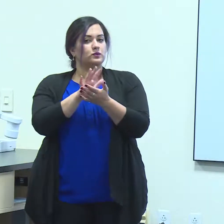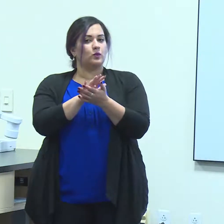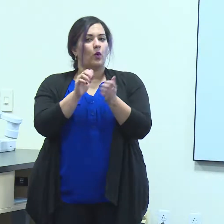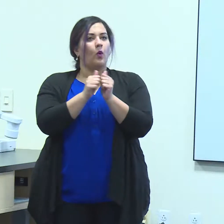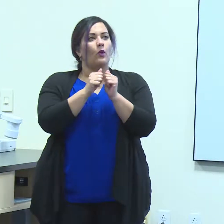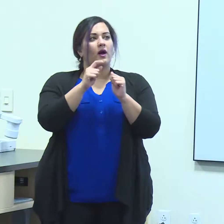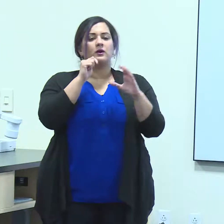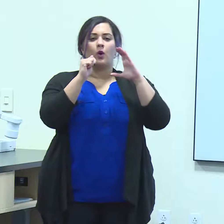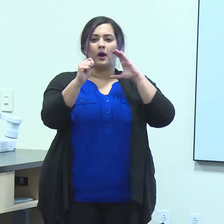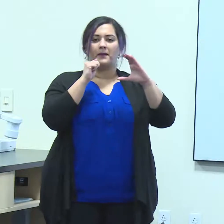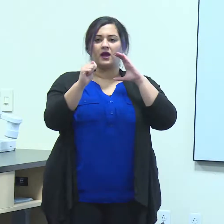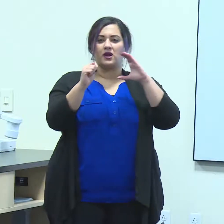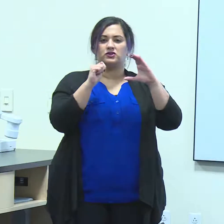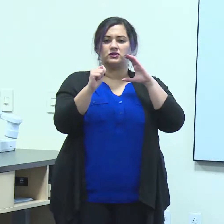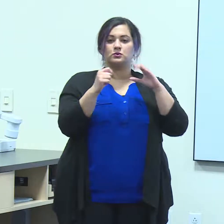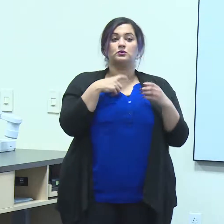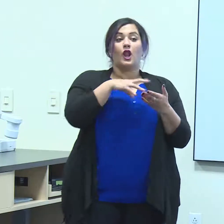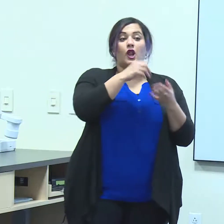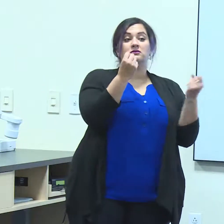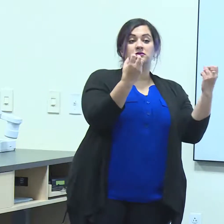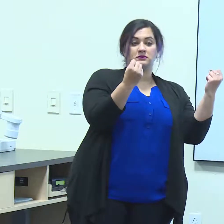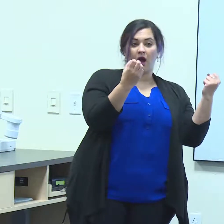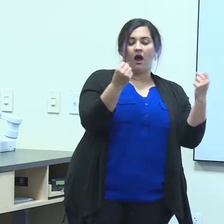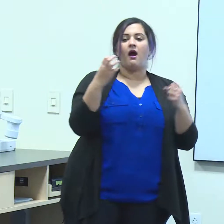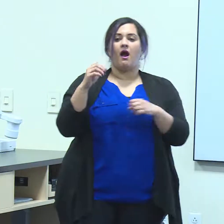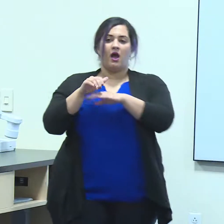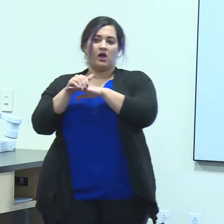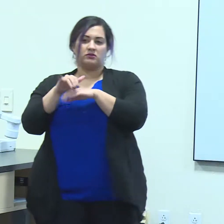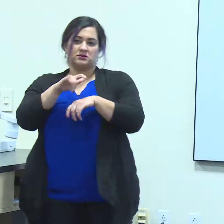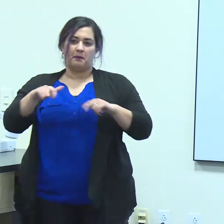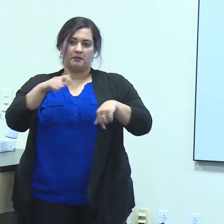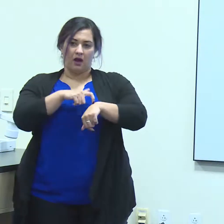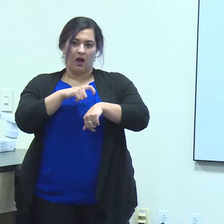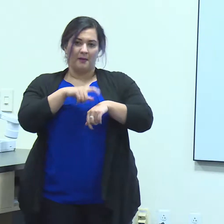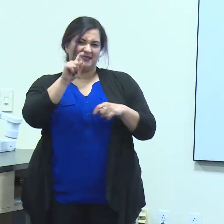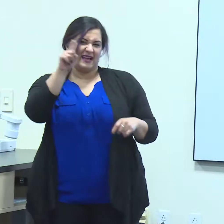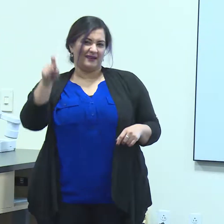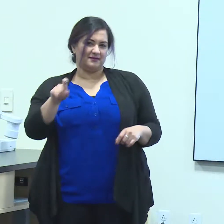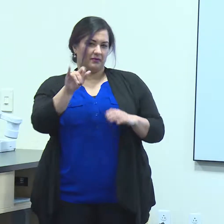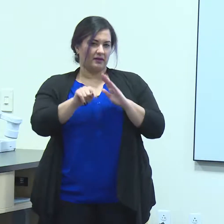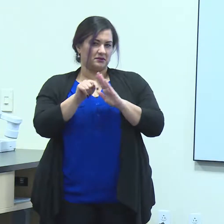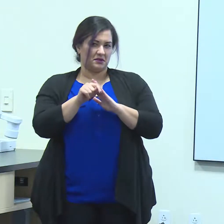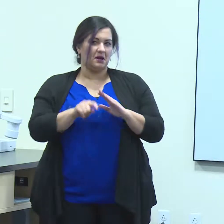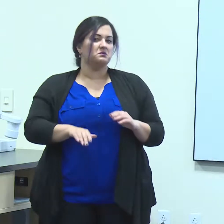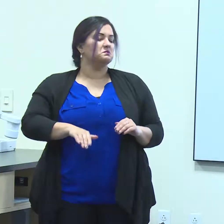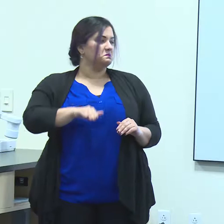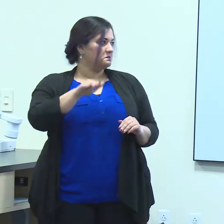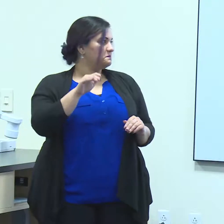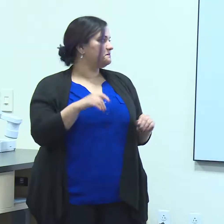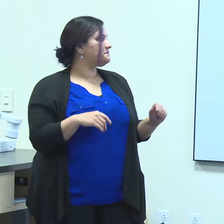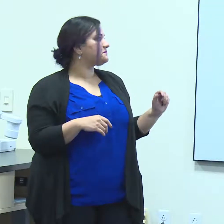to the social worker and put me in a school in Texas at that time. They had a strong simultaneous communication program.